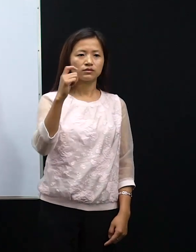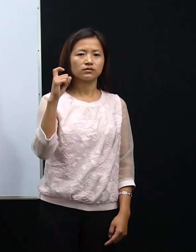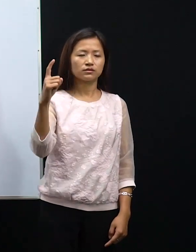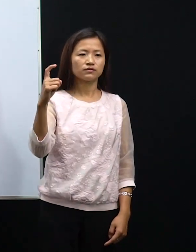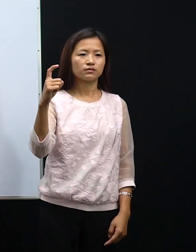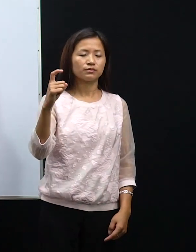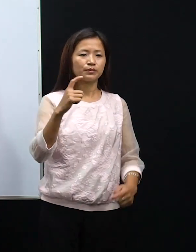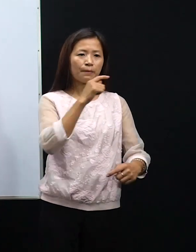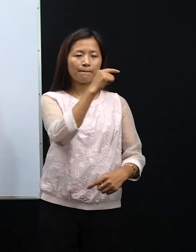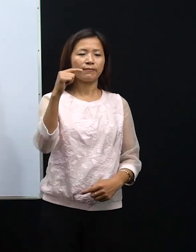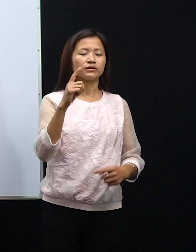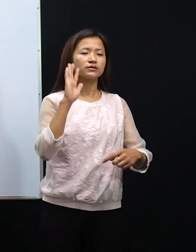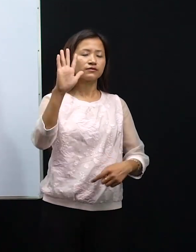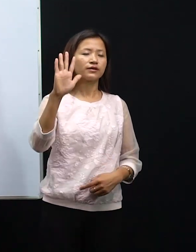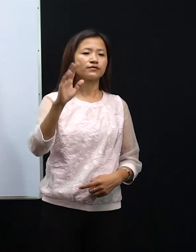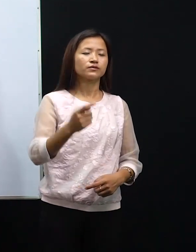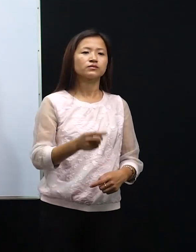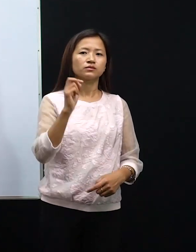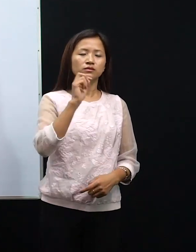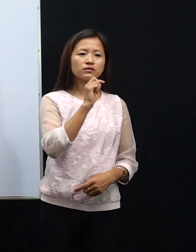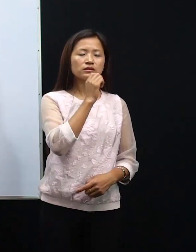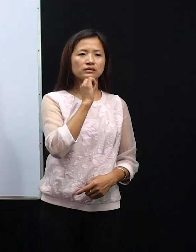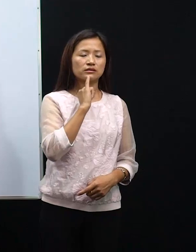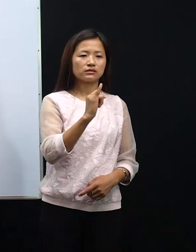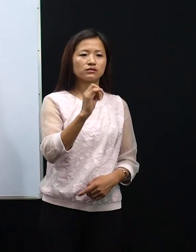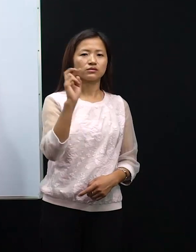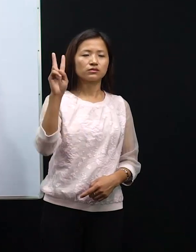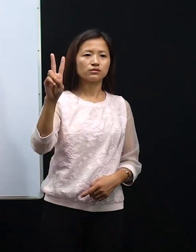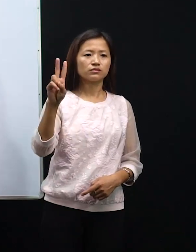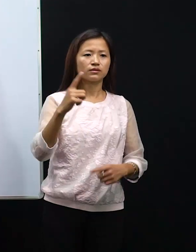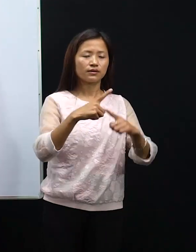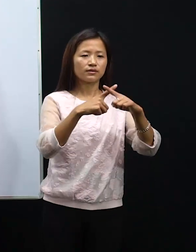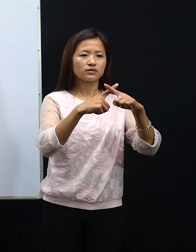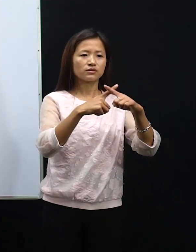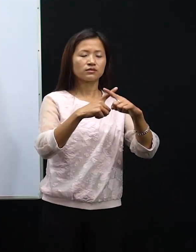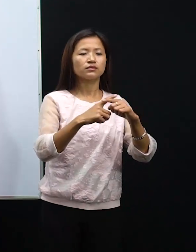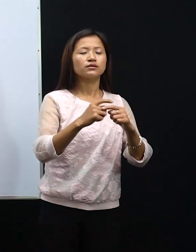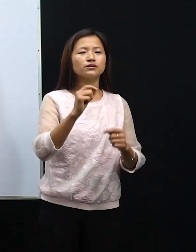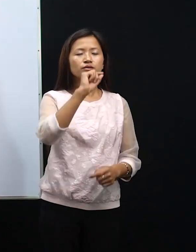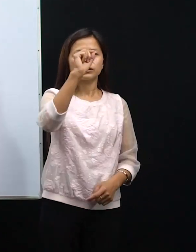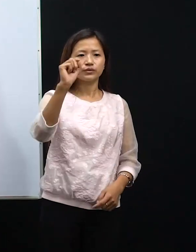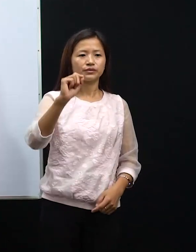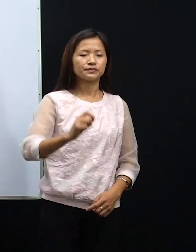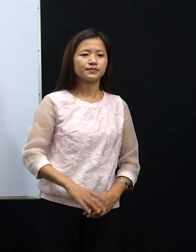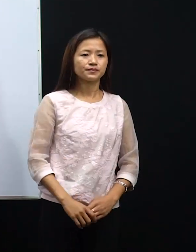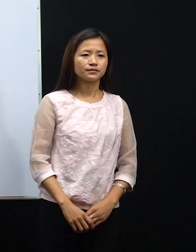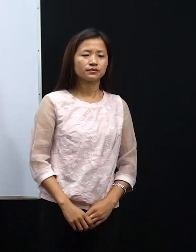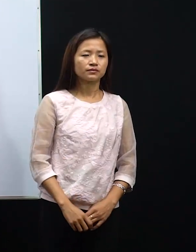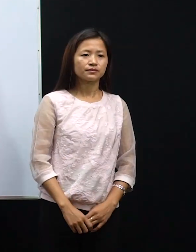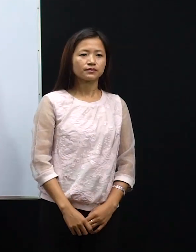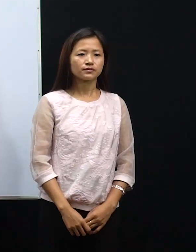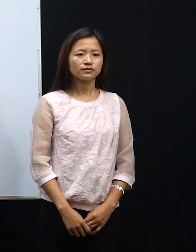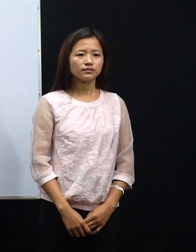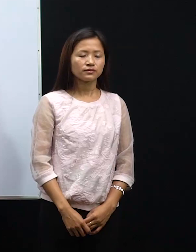is 2x squared. 7 is the bigger number and it is plus, so we will write plus 2x